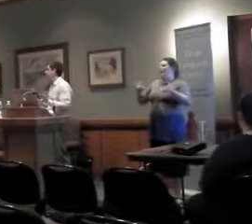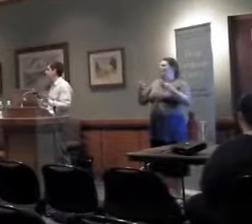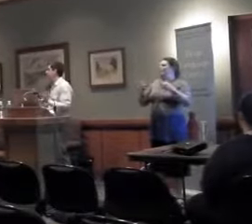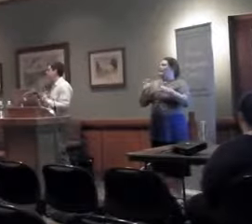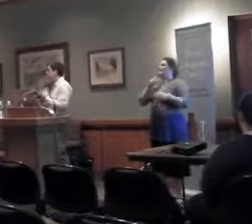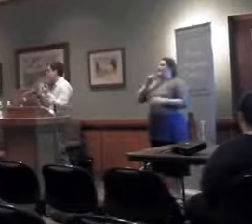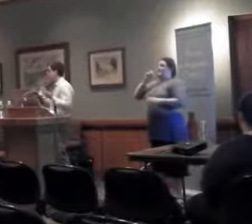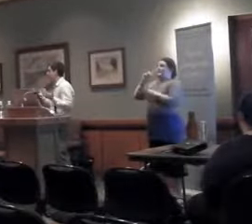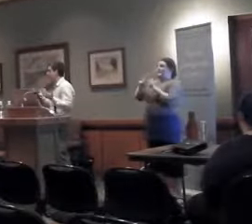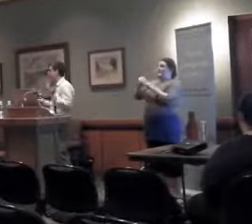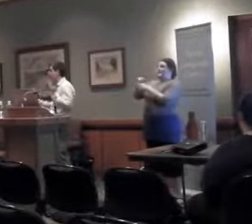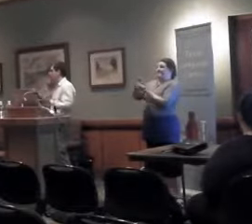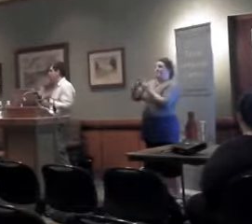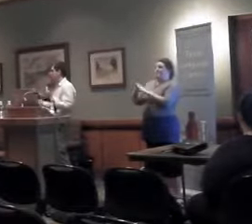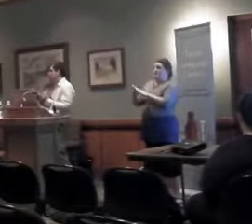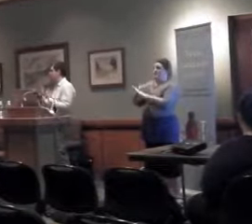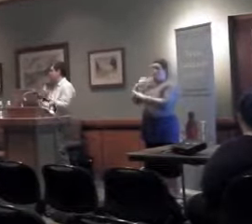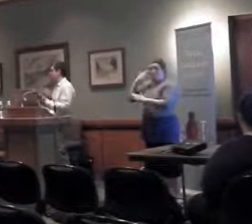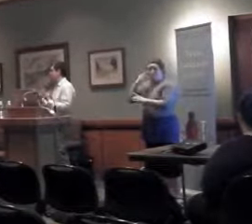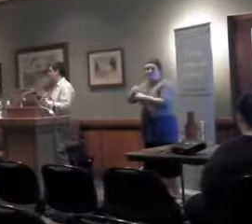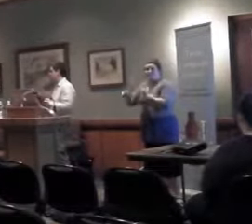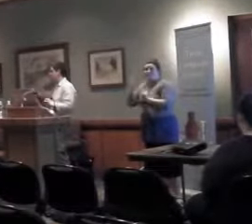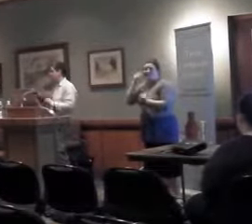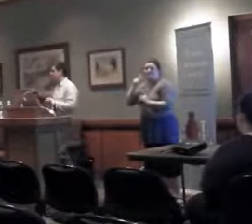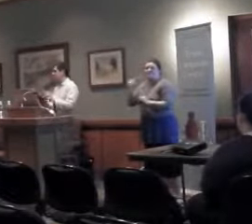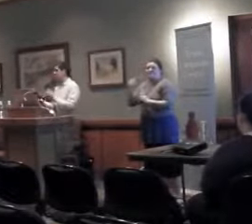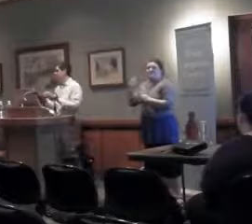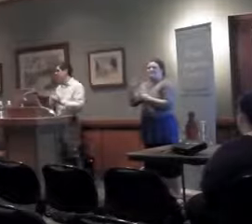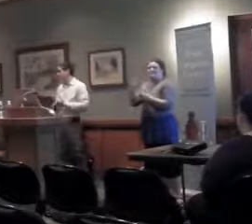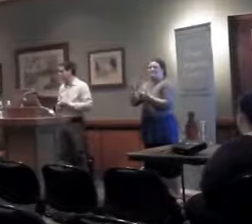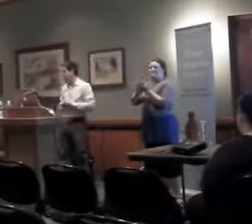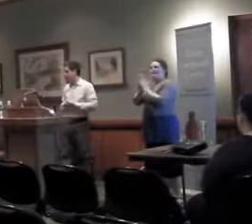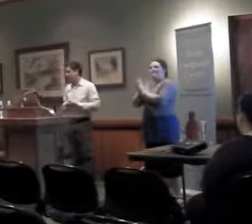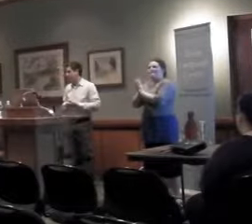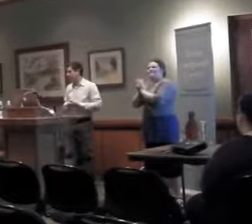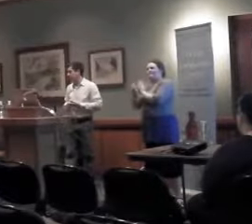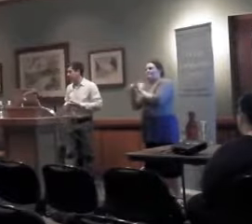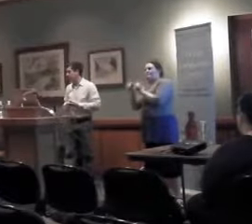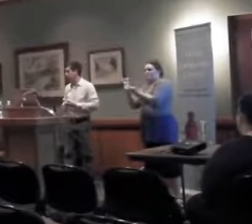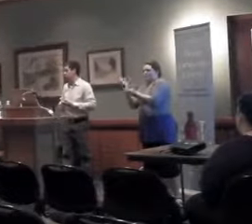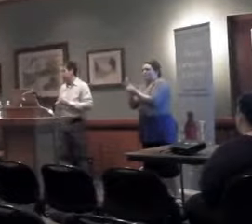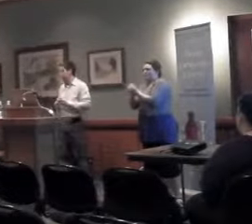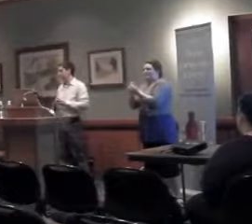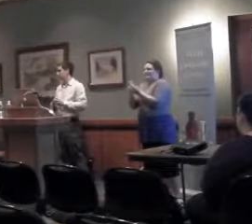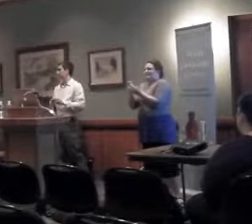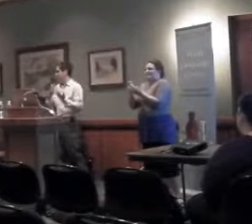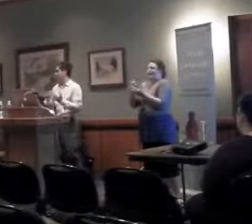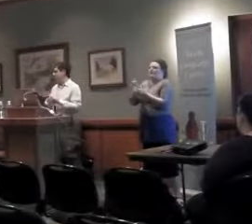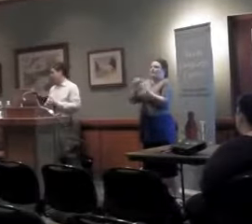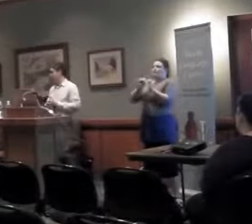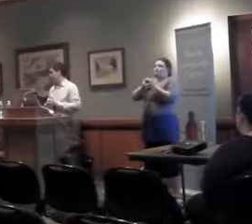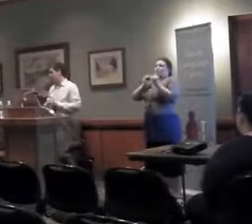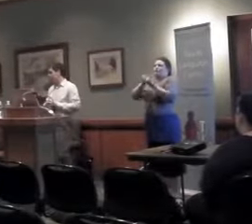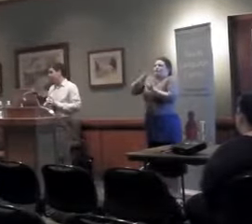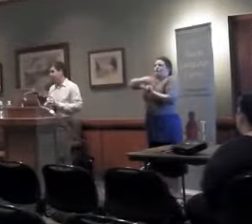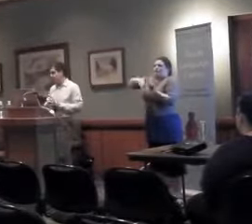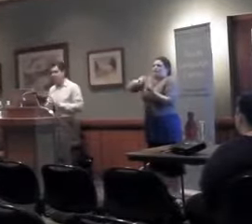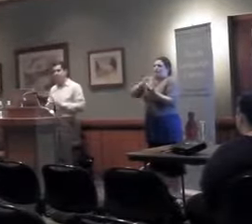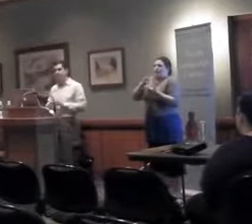deaf people in the community know the difference because they become fluent in both the grammar and the social cue and the grammatical cue.